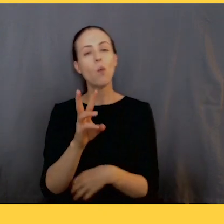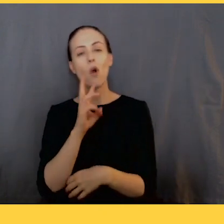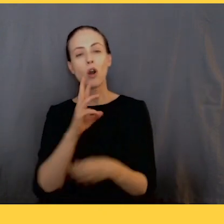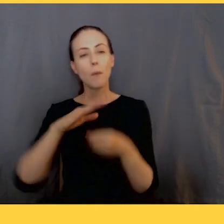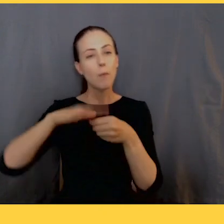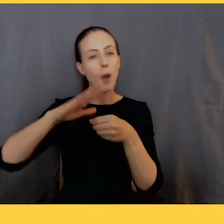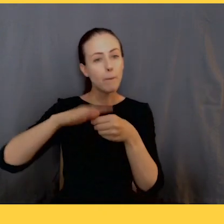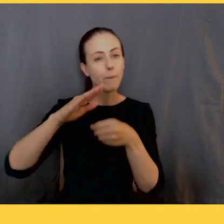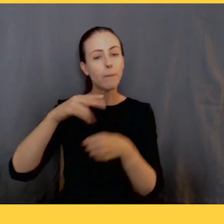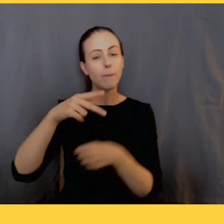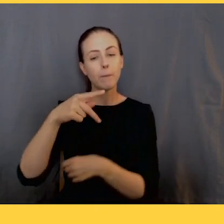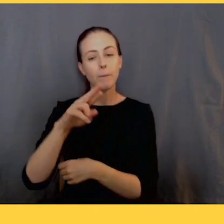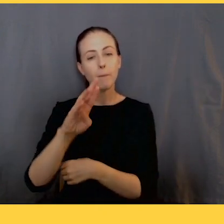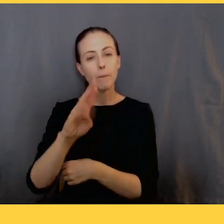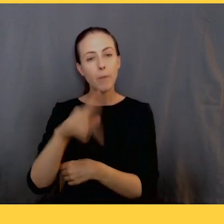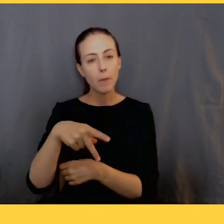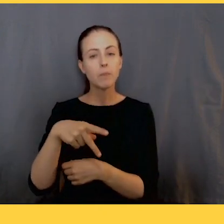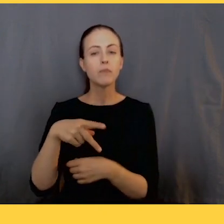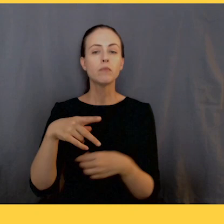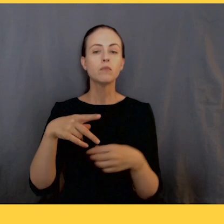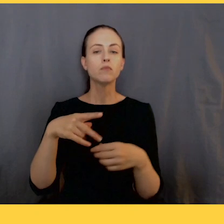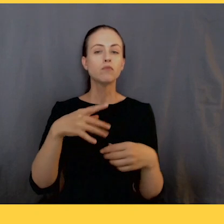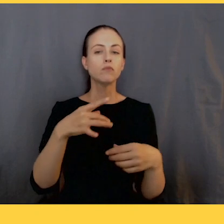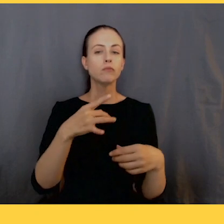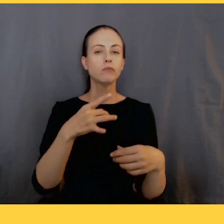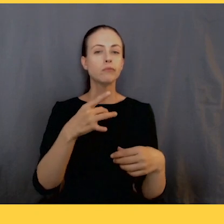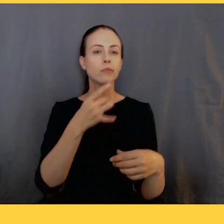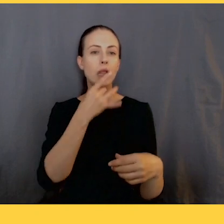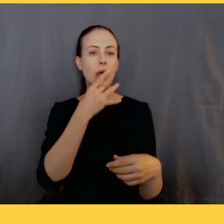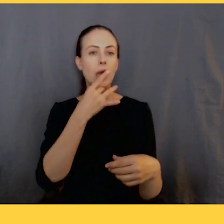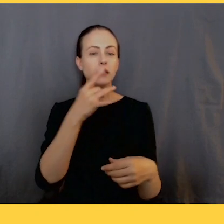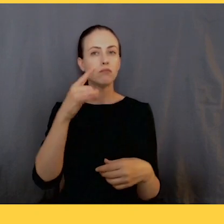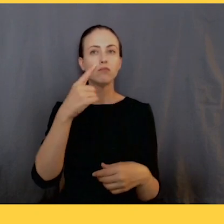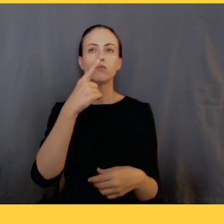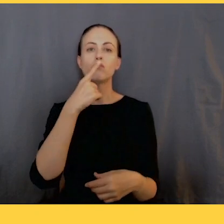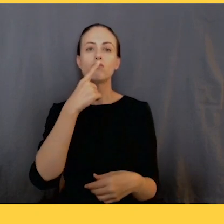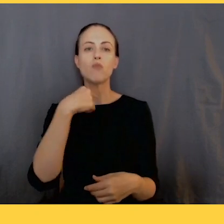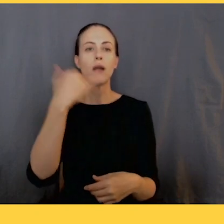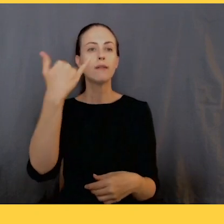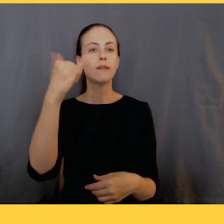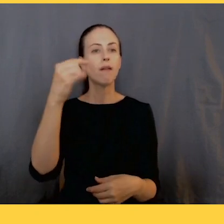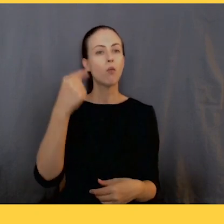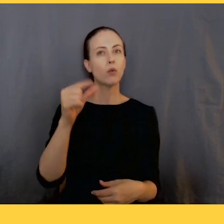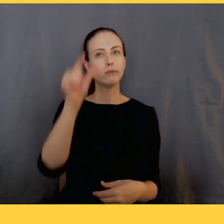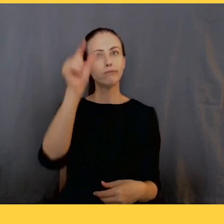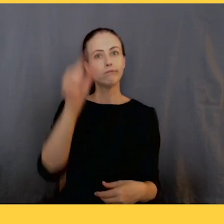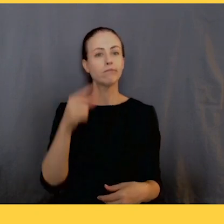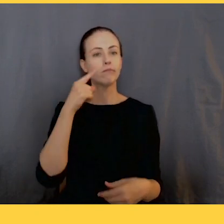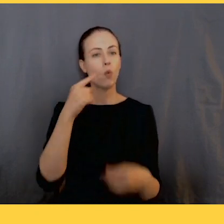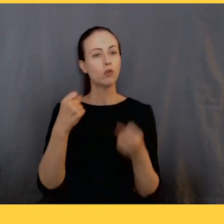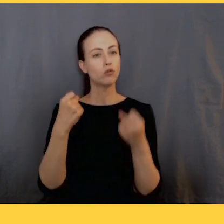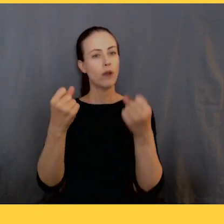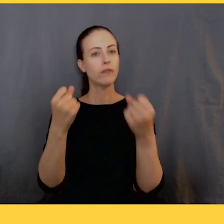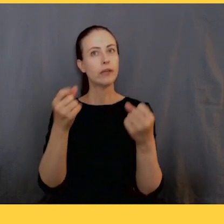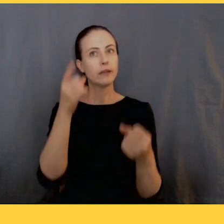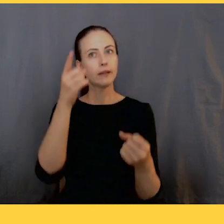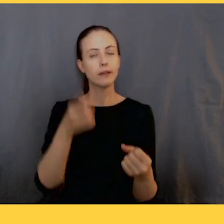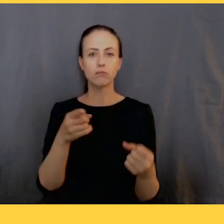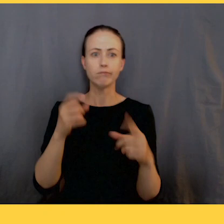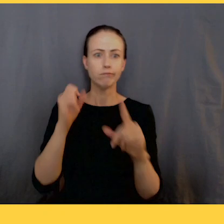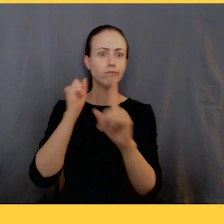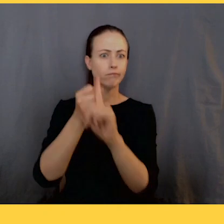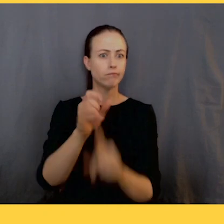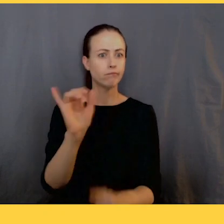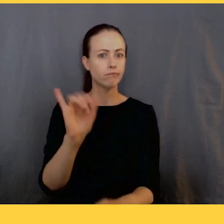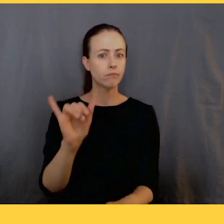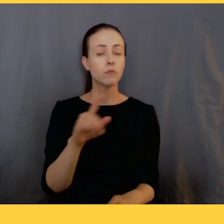pumps, traffic controls. And there's other operational considerations such as the state of